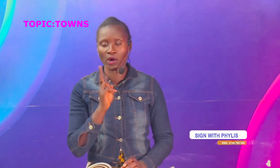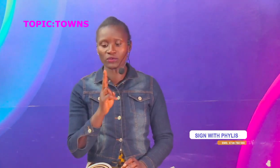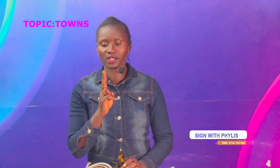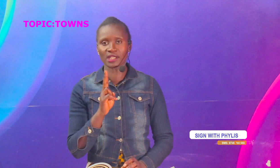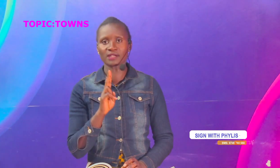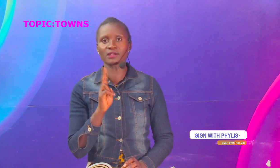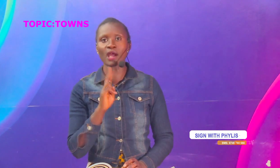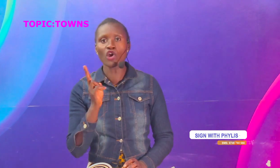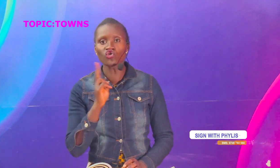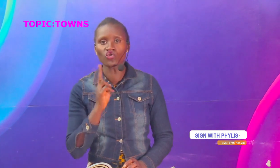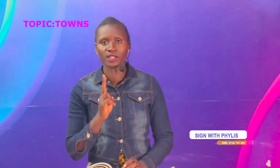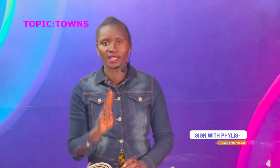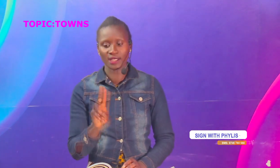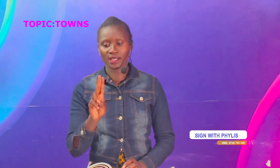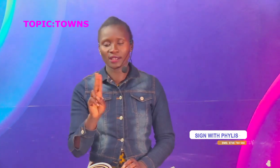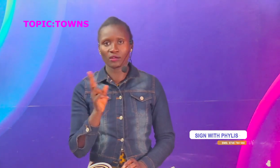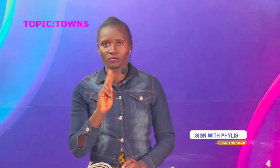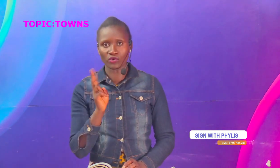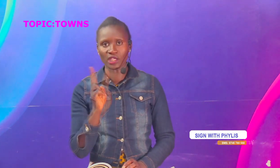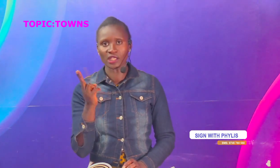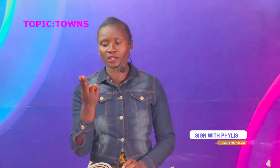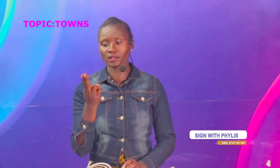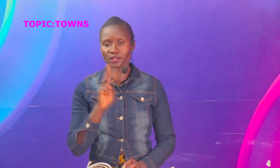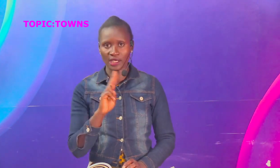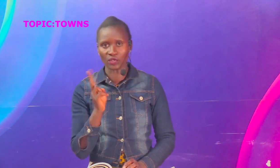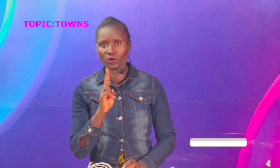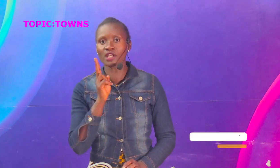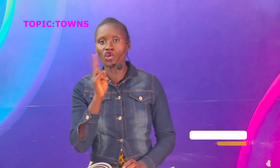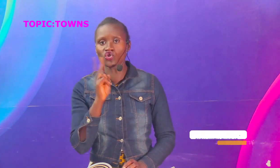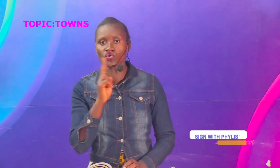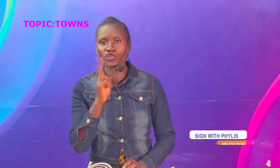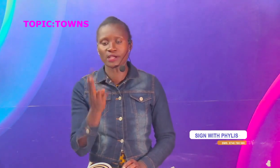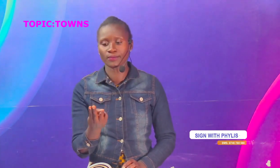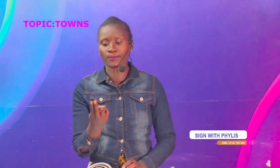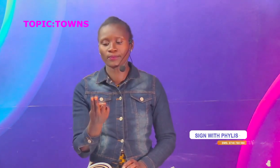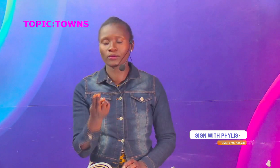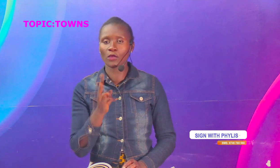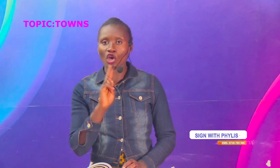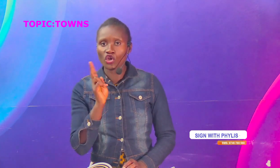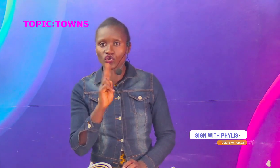just here, Juja. Pushing it sideways. Juja. Juja.